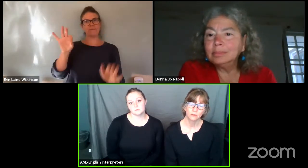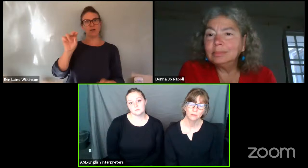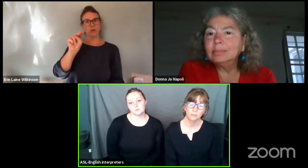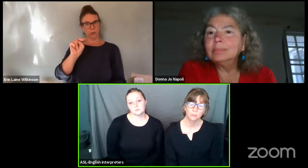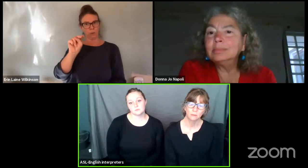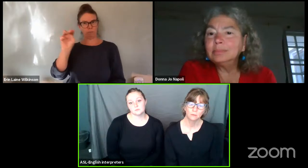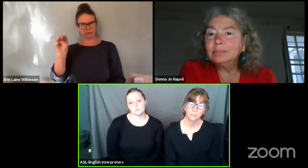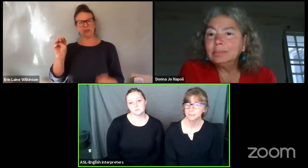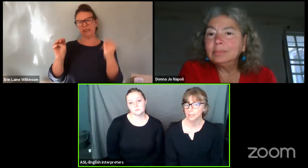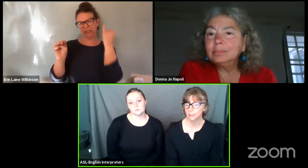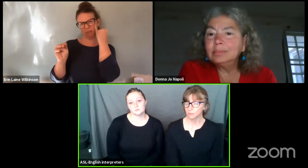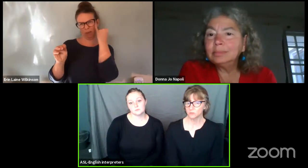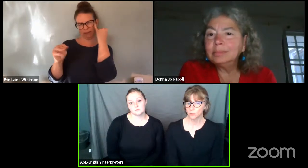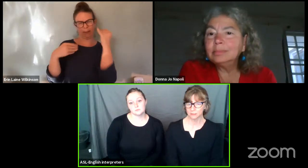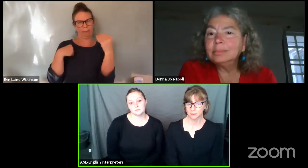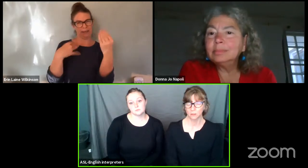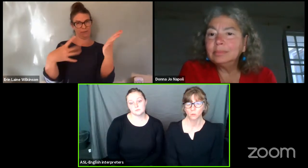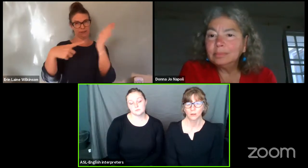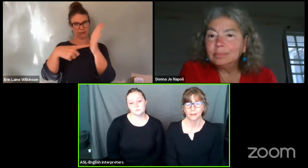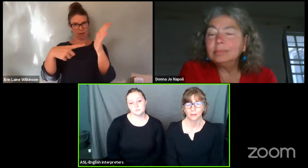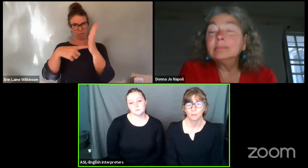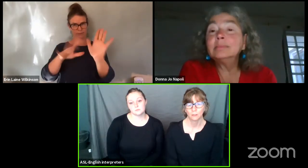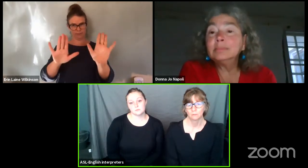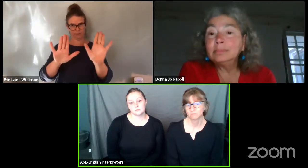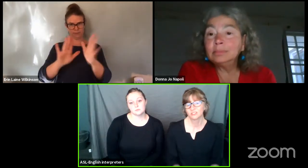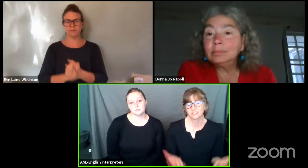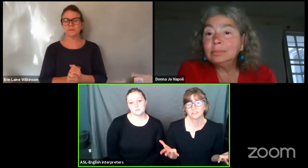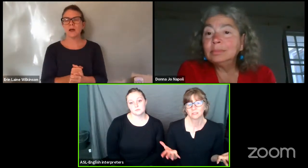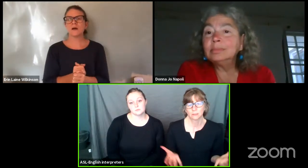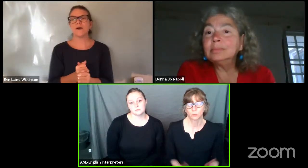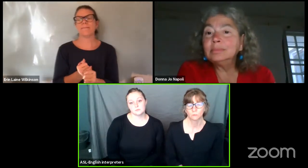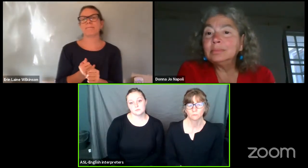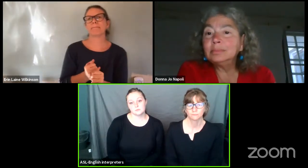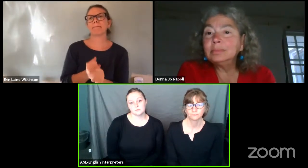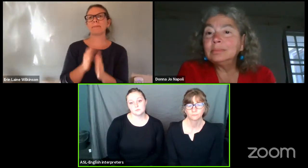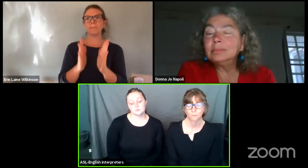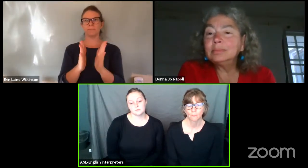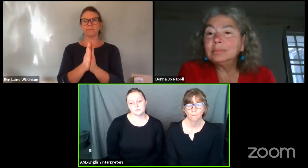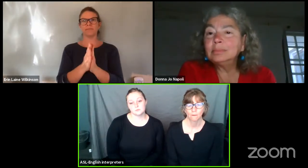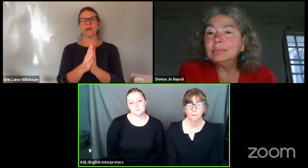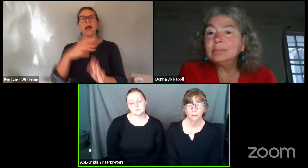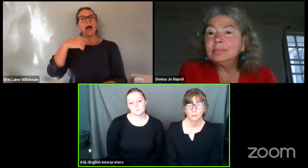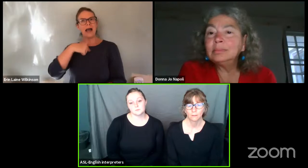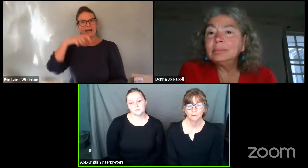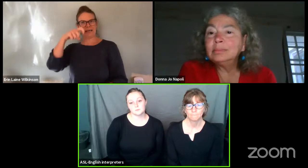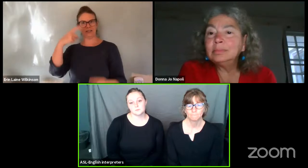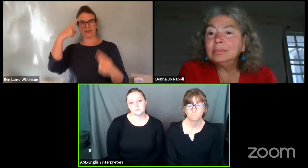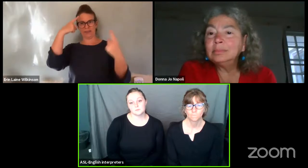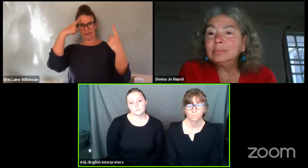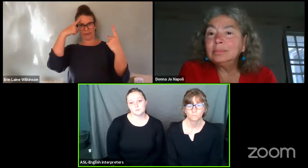variation within the state of New Mexico, where I am, just as an example,